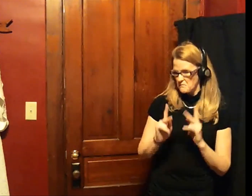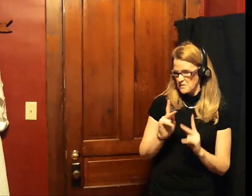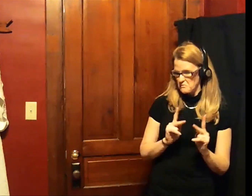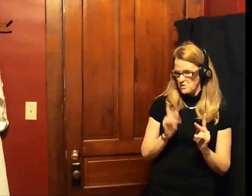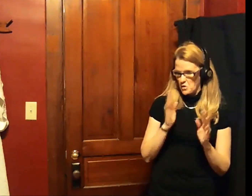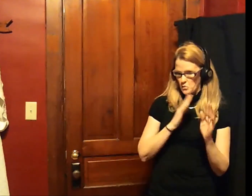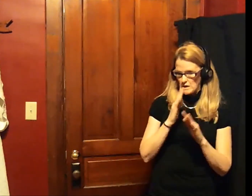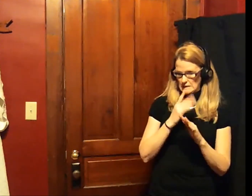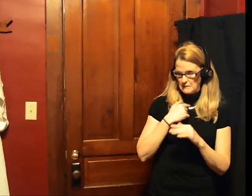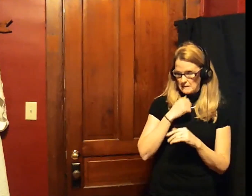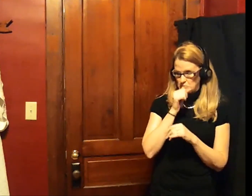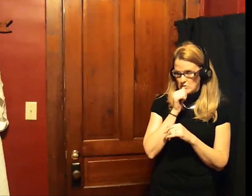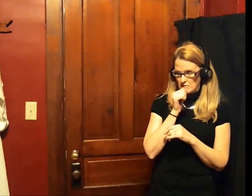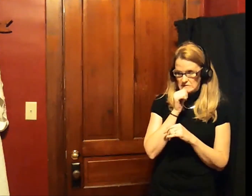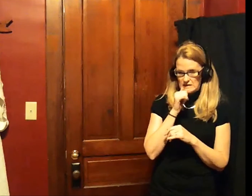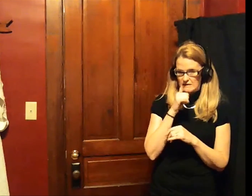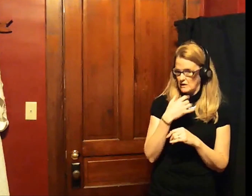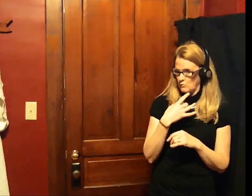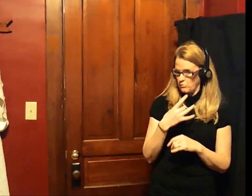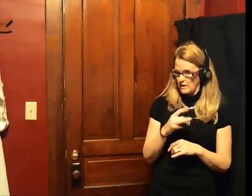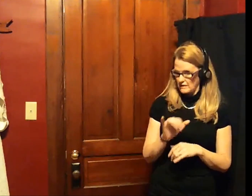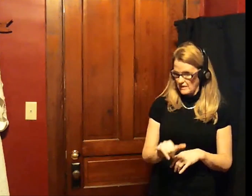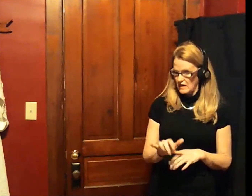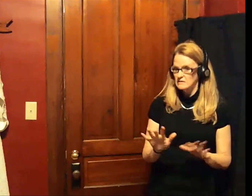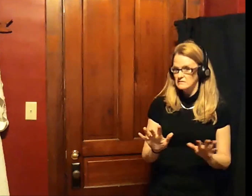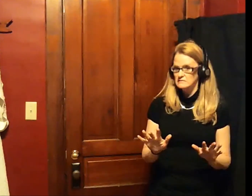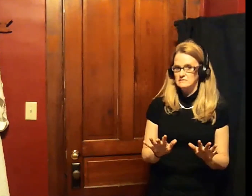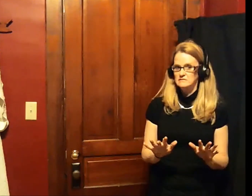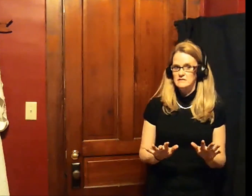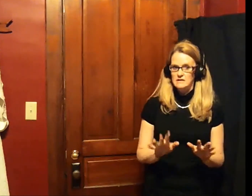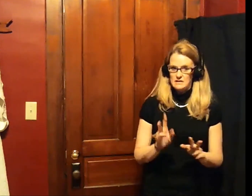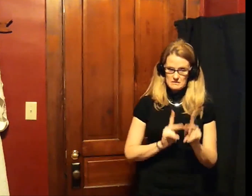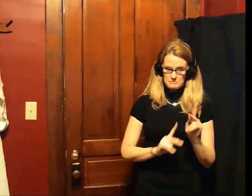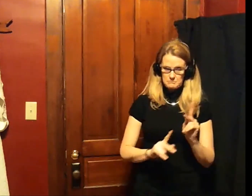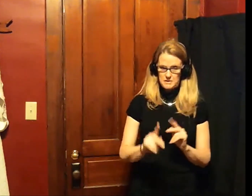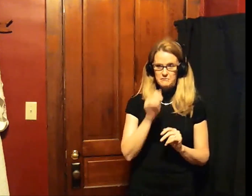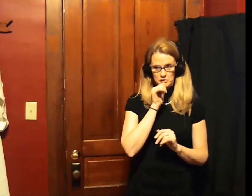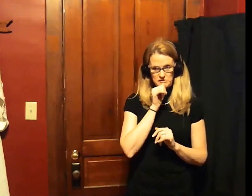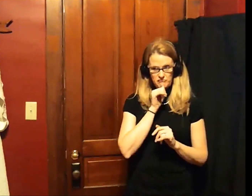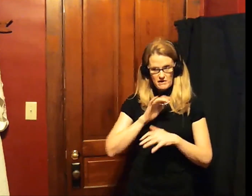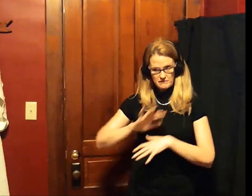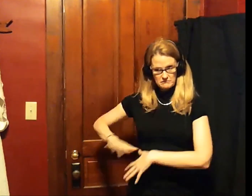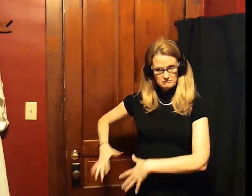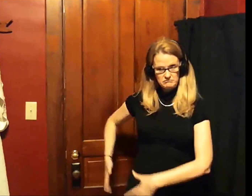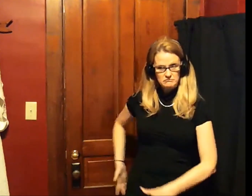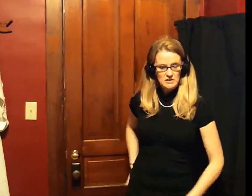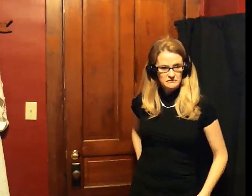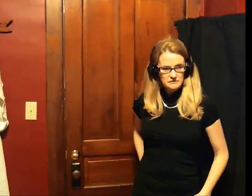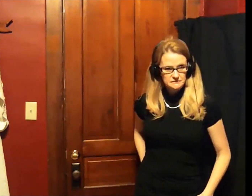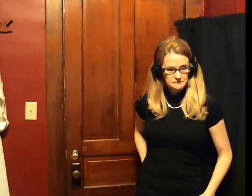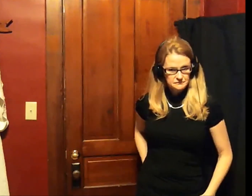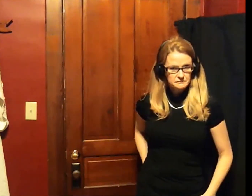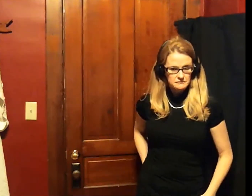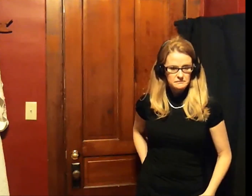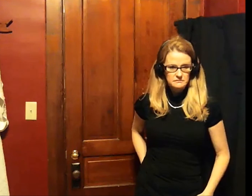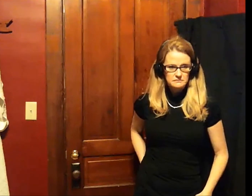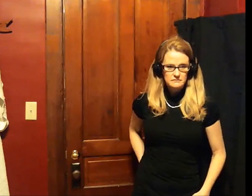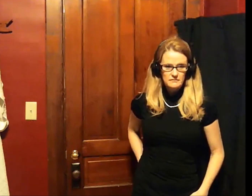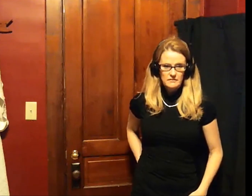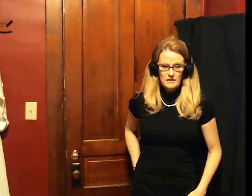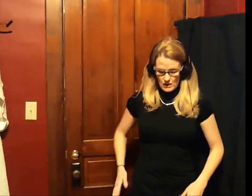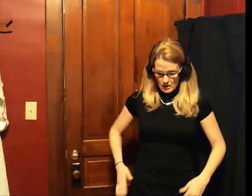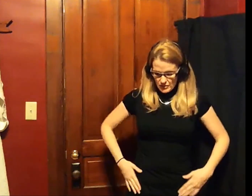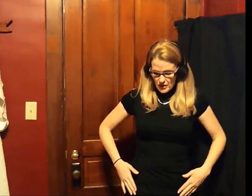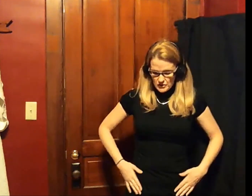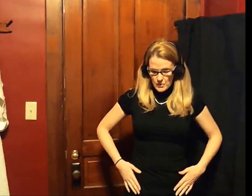and dignity during these exams. We are very cognizant of that and we do keep people's privacy. During